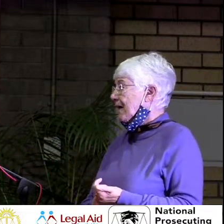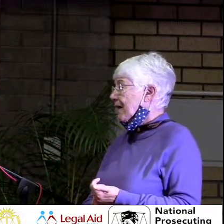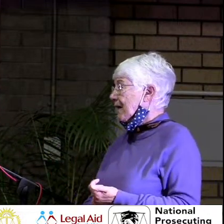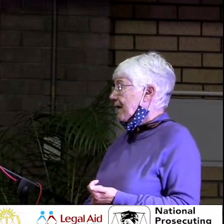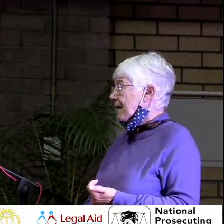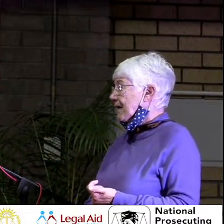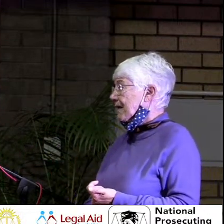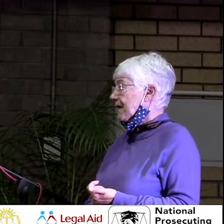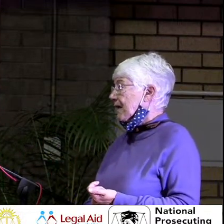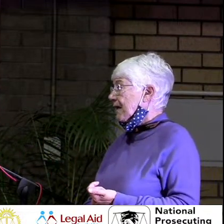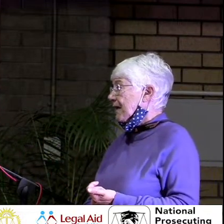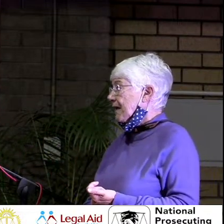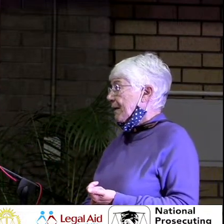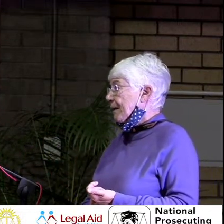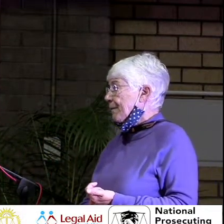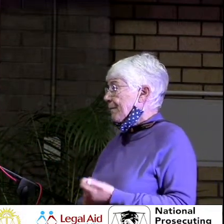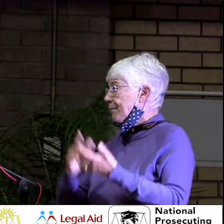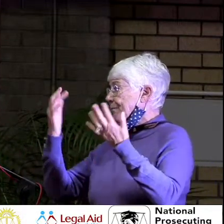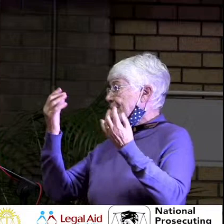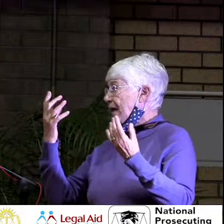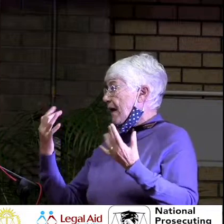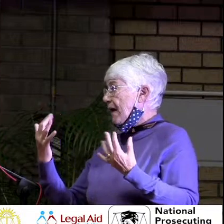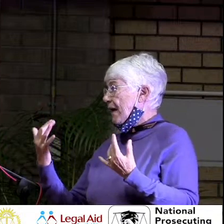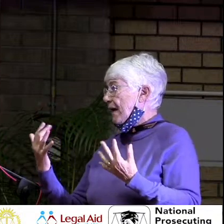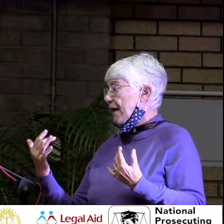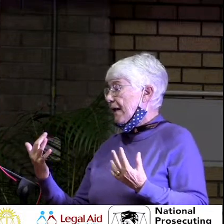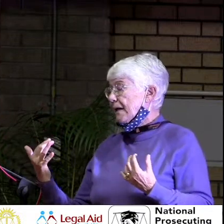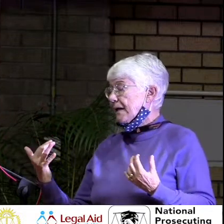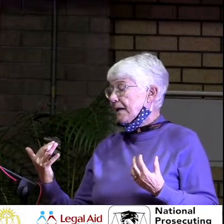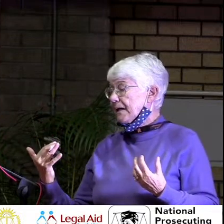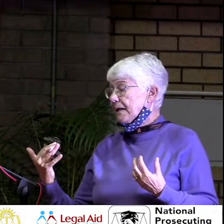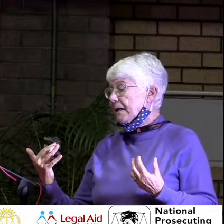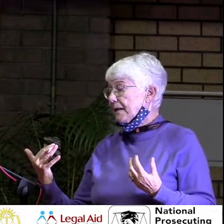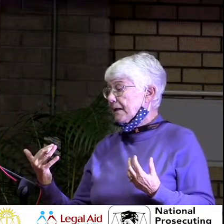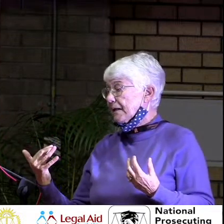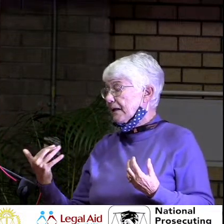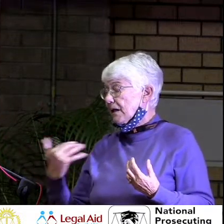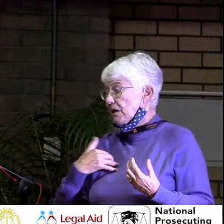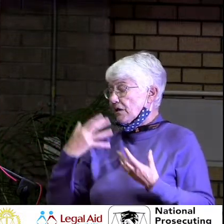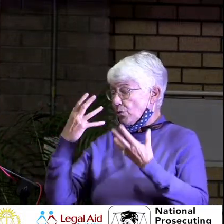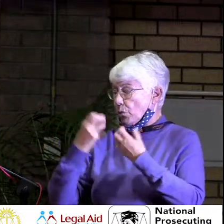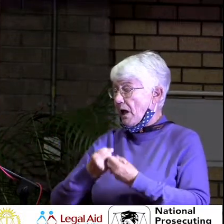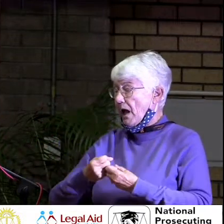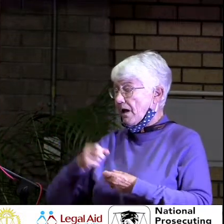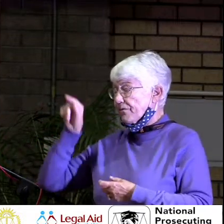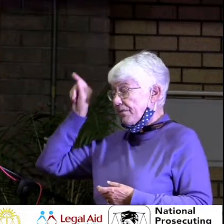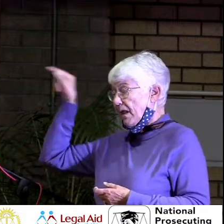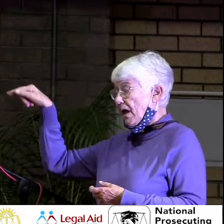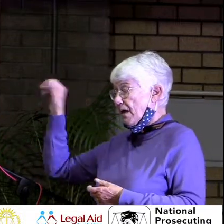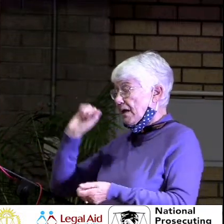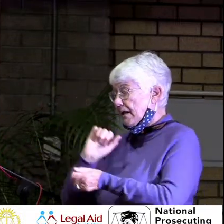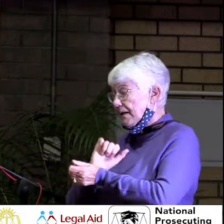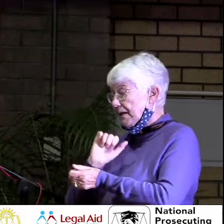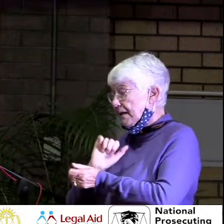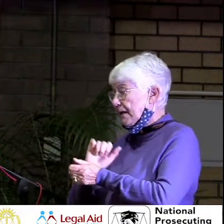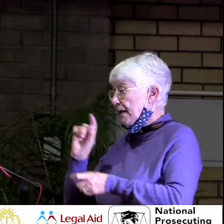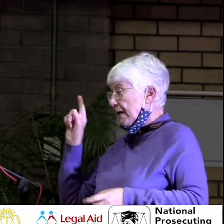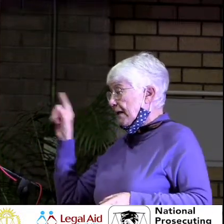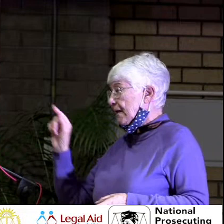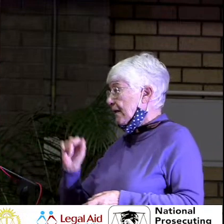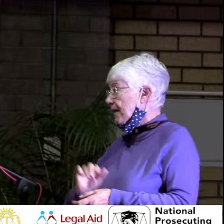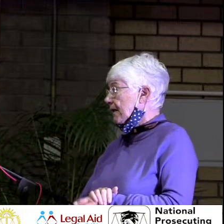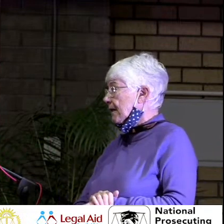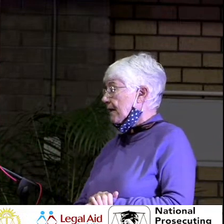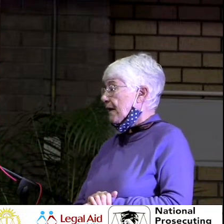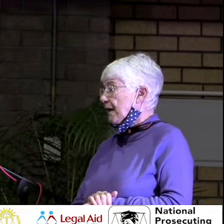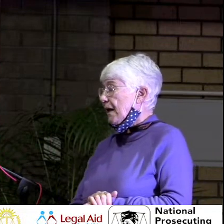example, the number of remand detainees that we have in our correctional services added to the sentence